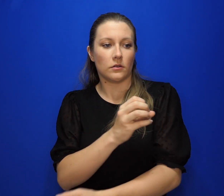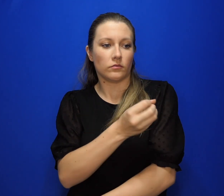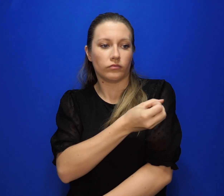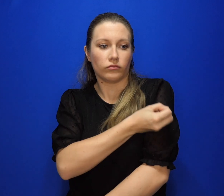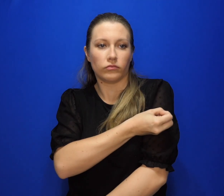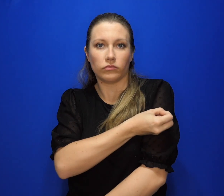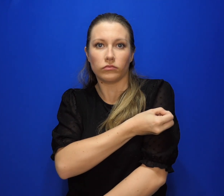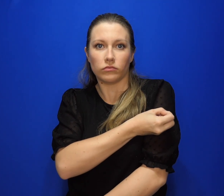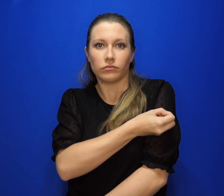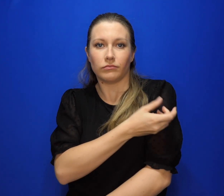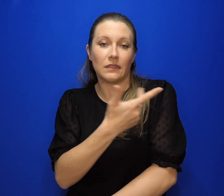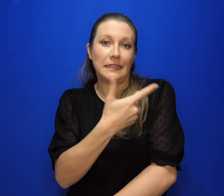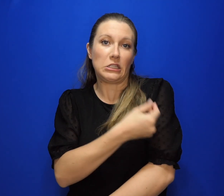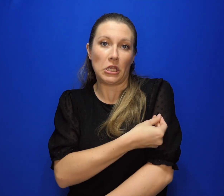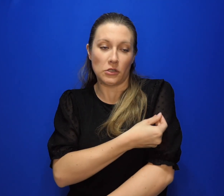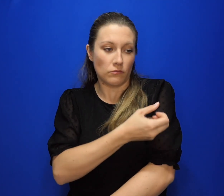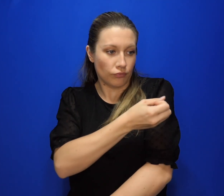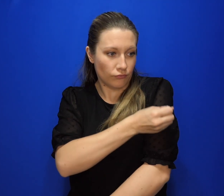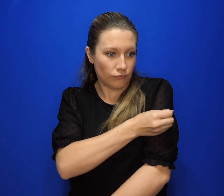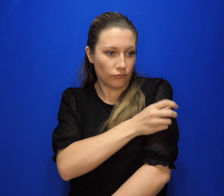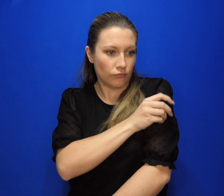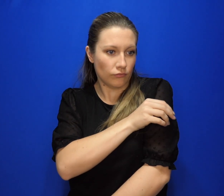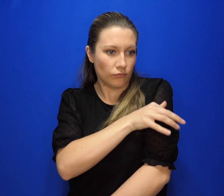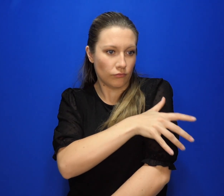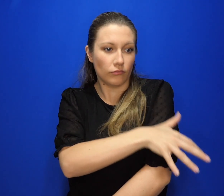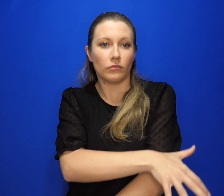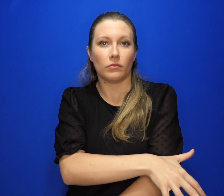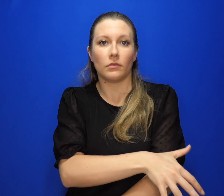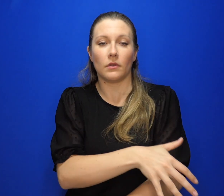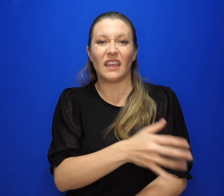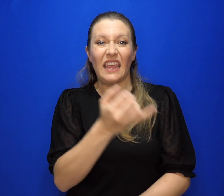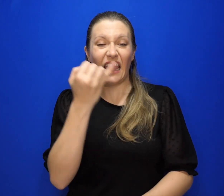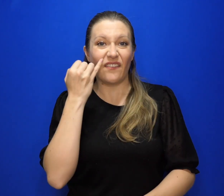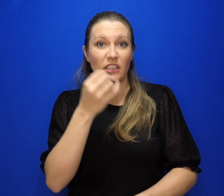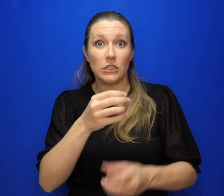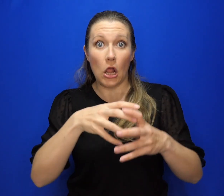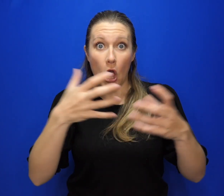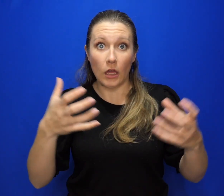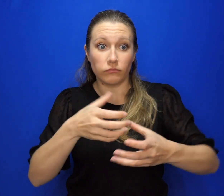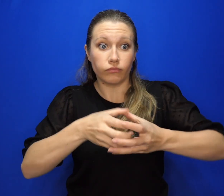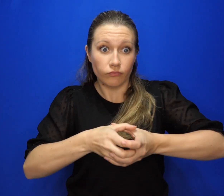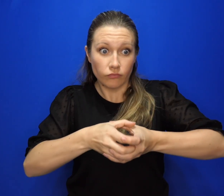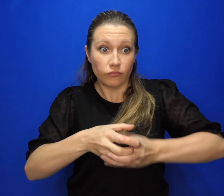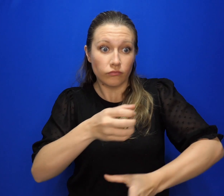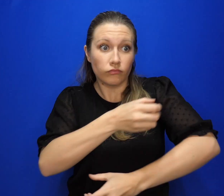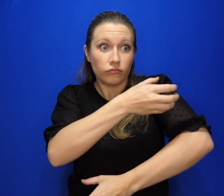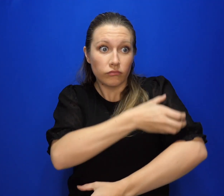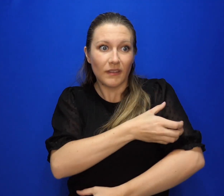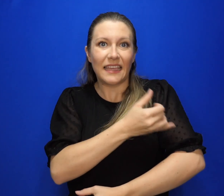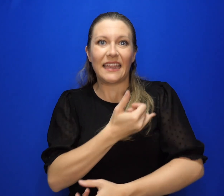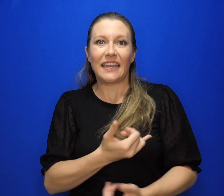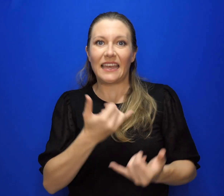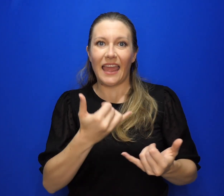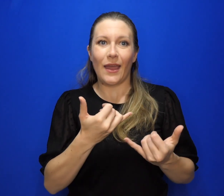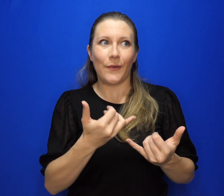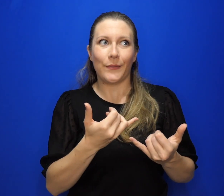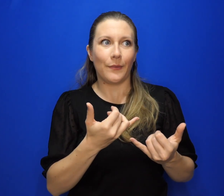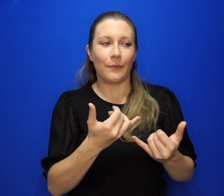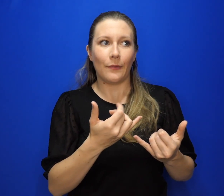ball, right? That compact, rubbery, that's a large dose of insulin. And now, despite having a 3 to 5 hour